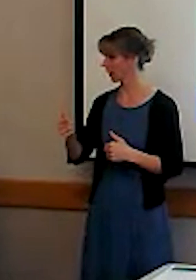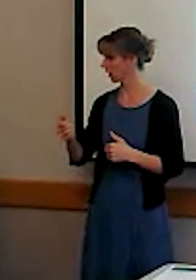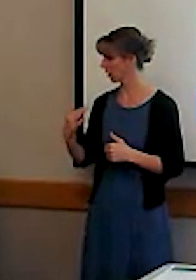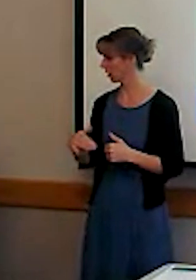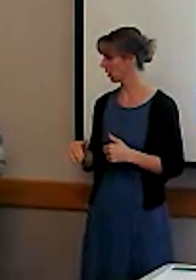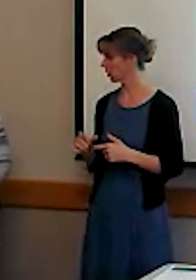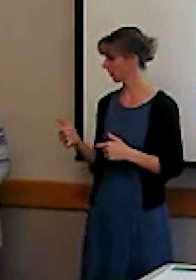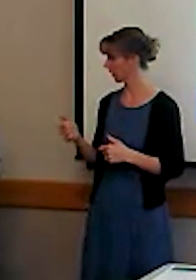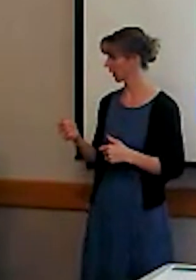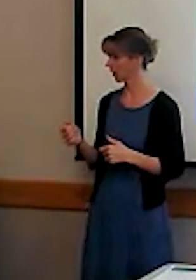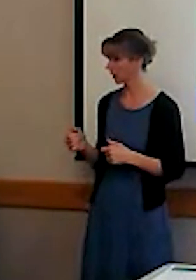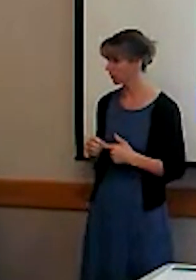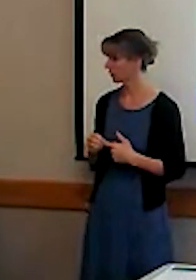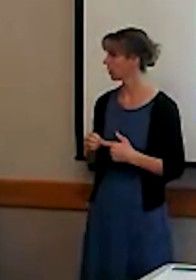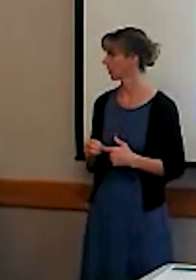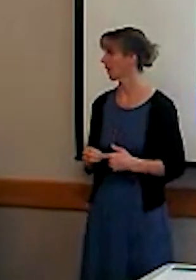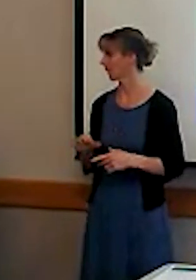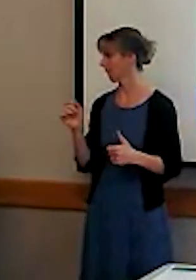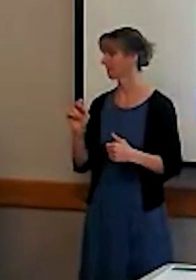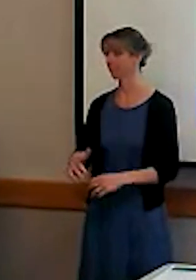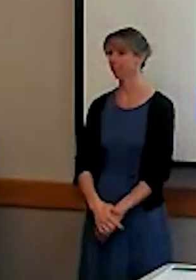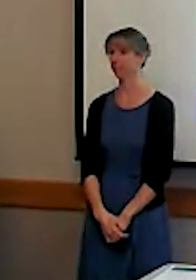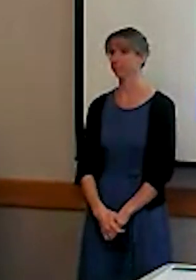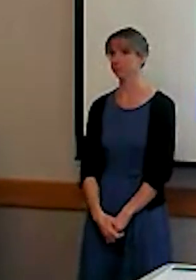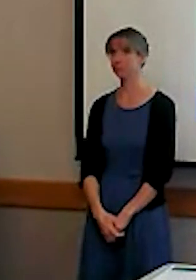below. Oh, you have the clicker. I was like looking for the clicker. Okay.